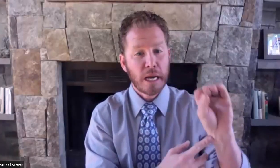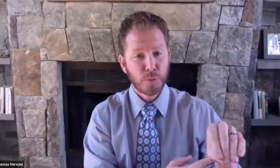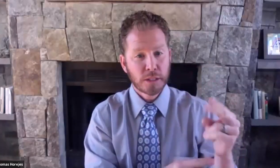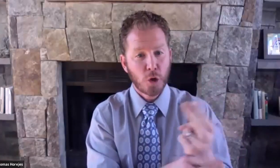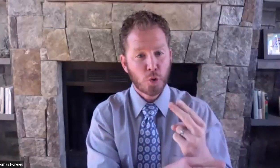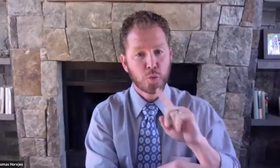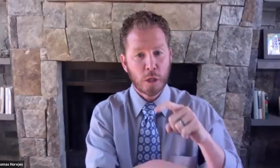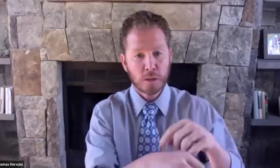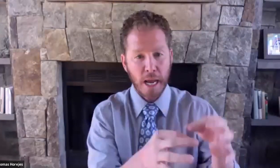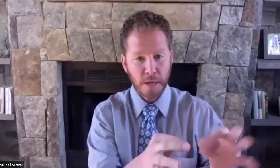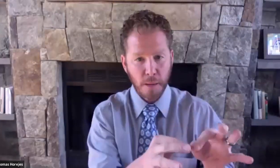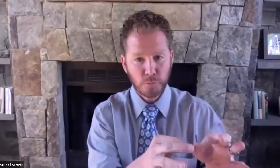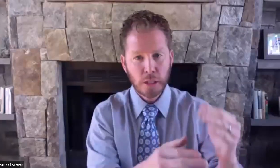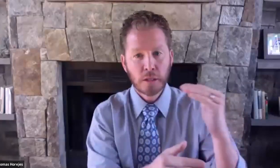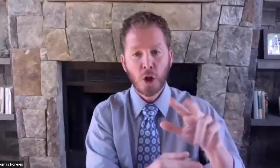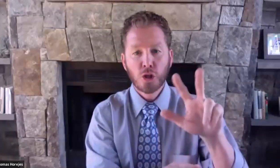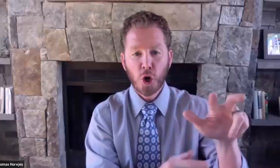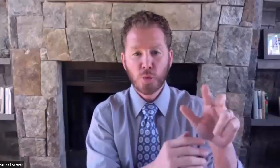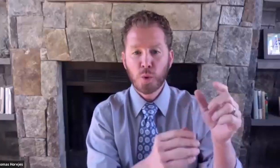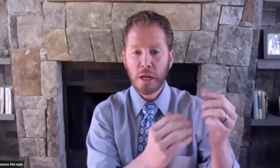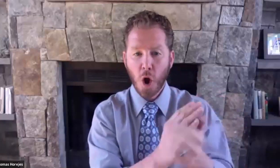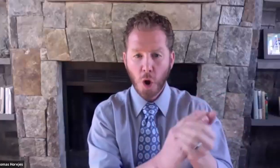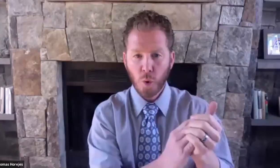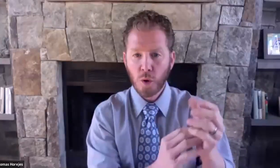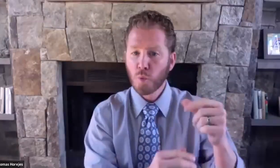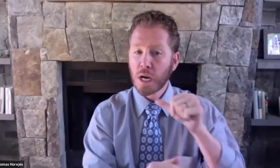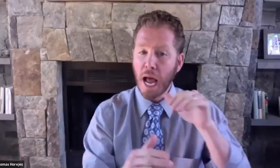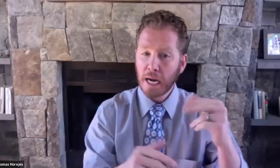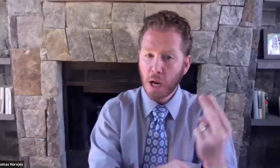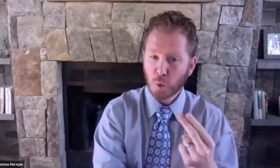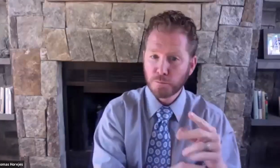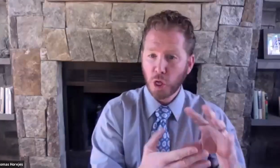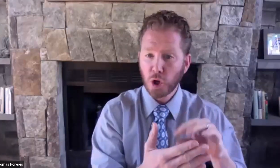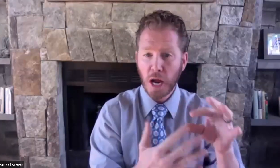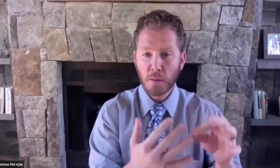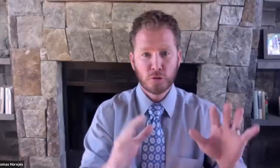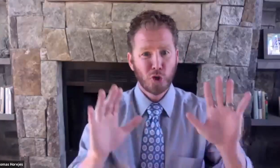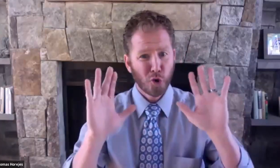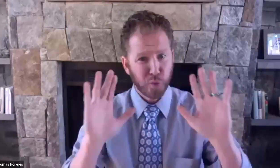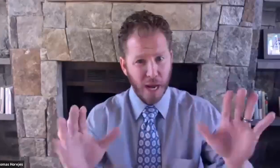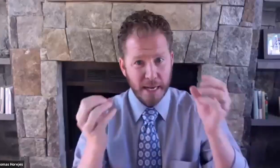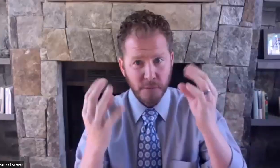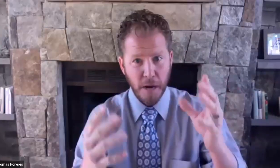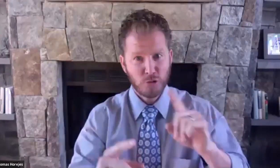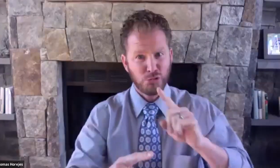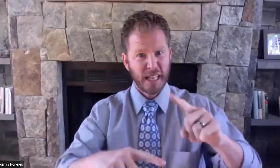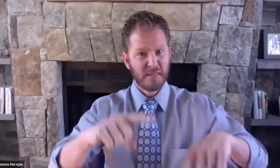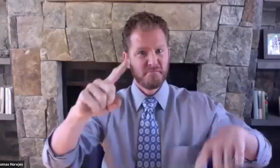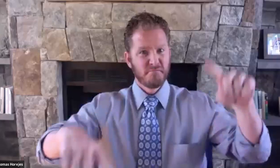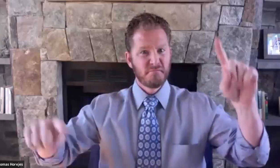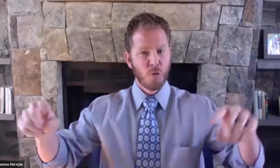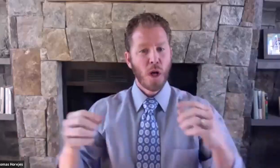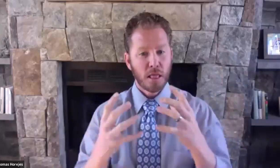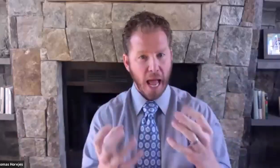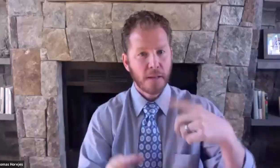interpreters. 38% are using real-time captioning, 33% using auto captions. And then